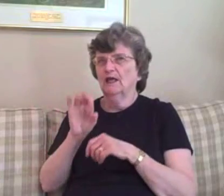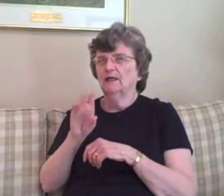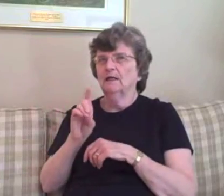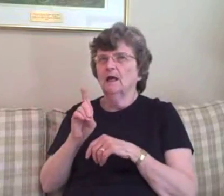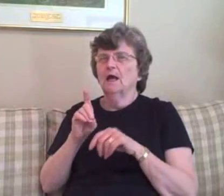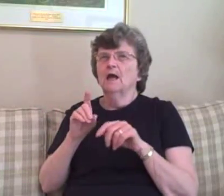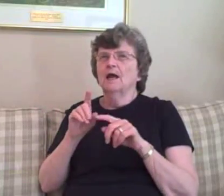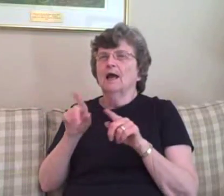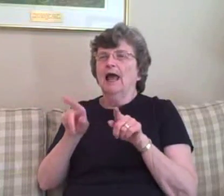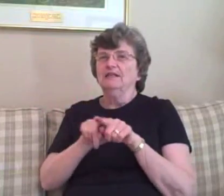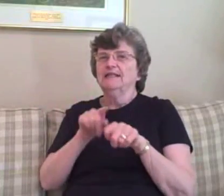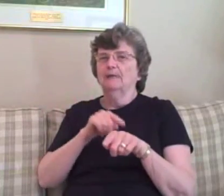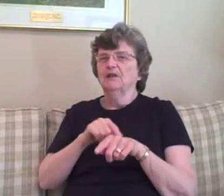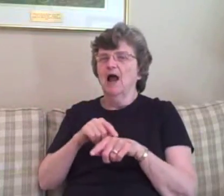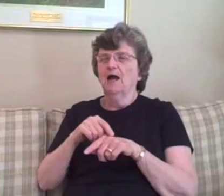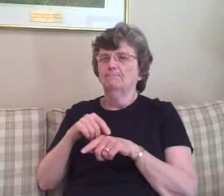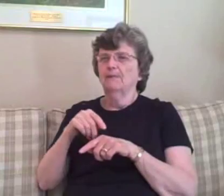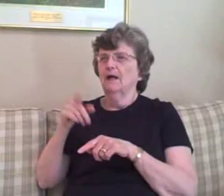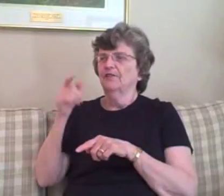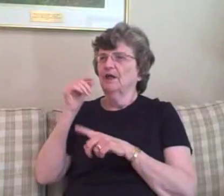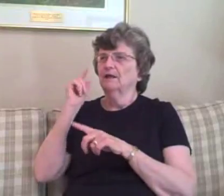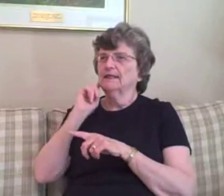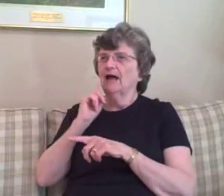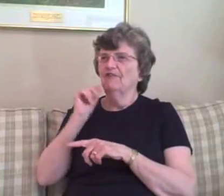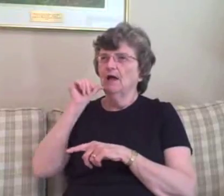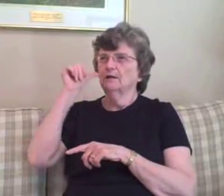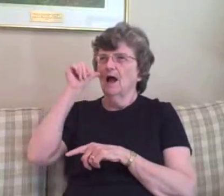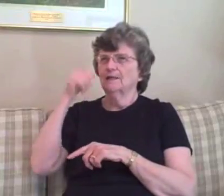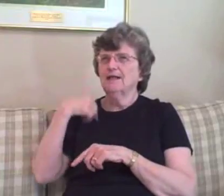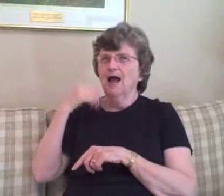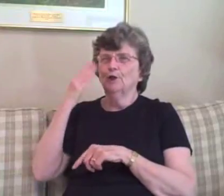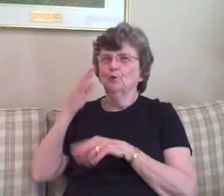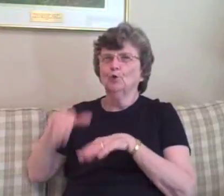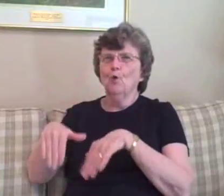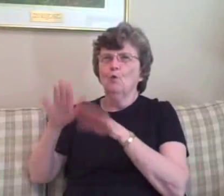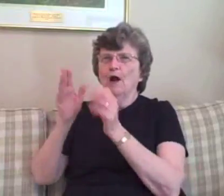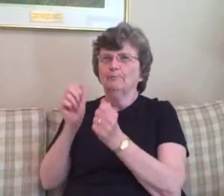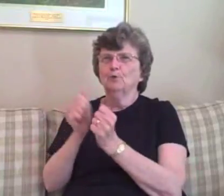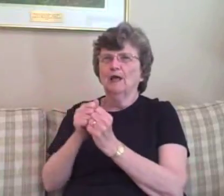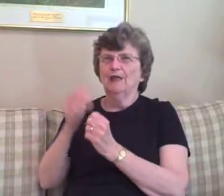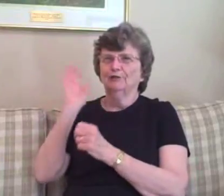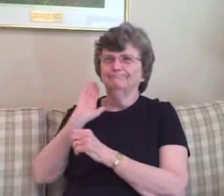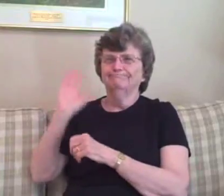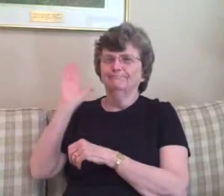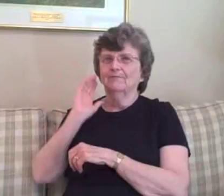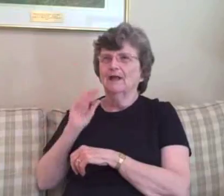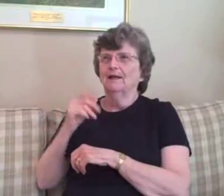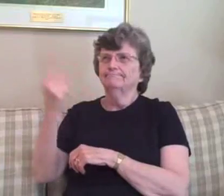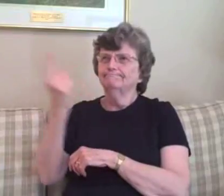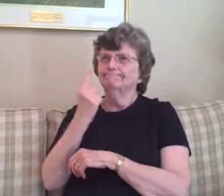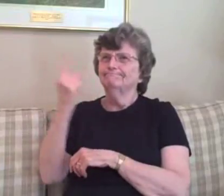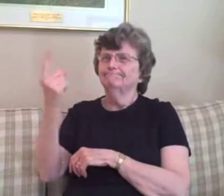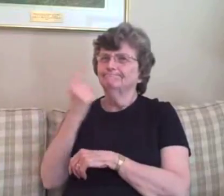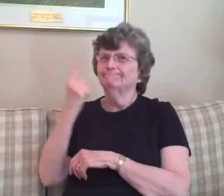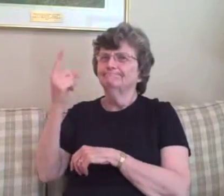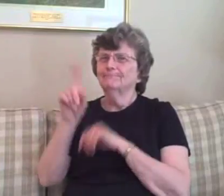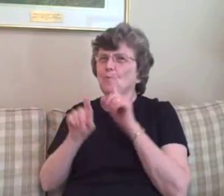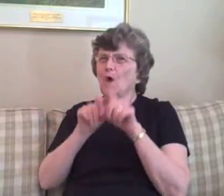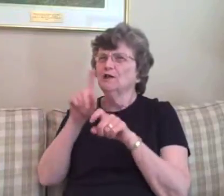6th to 8th grade. And at the same time, there were deaf adults that I knew that grew up with that would come